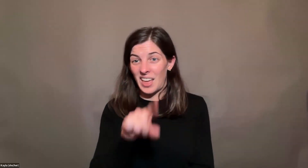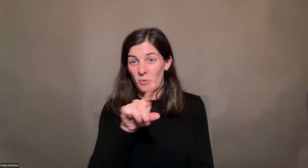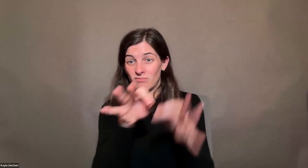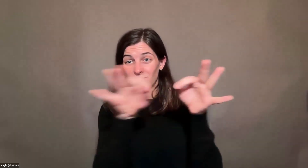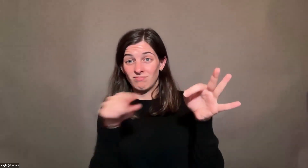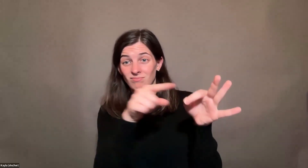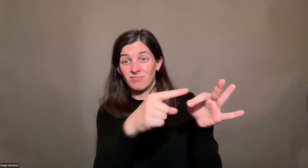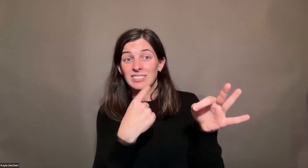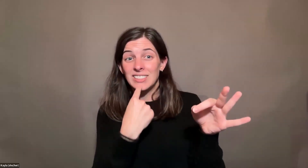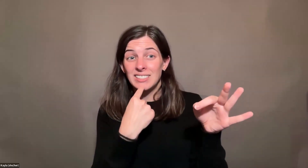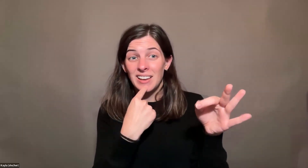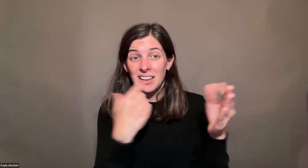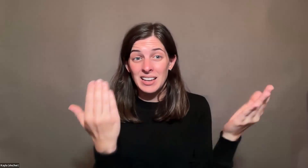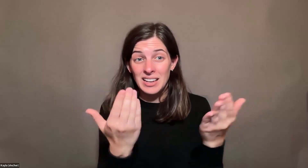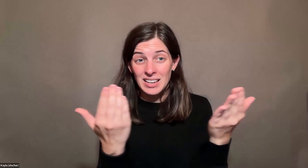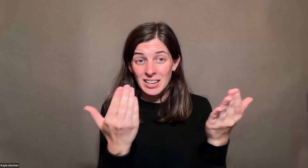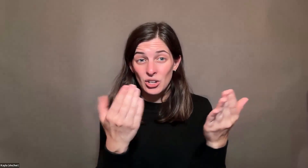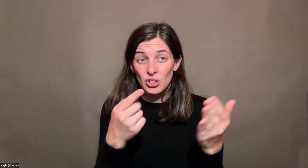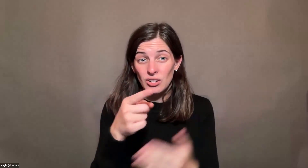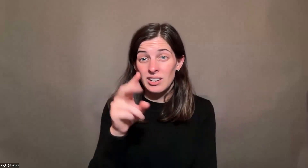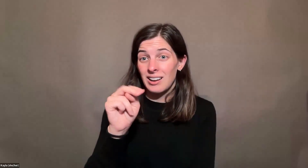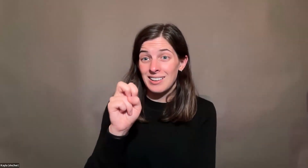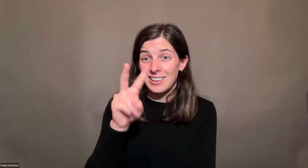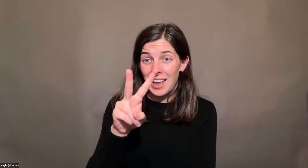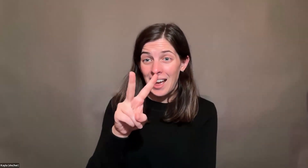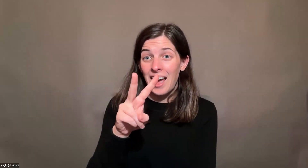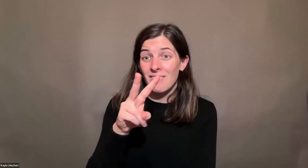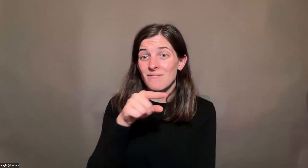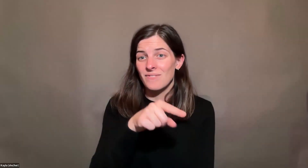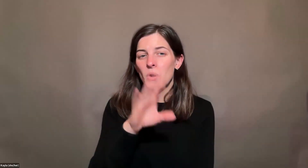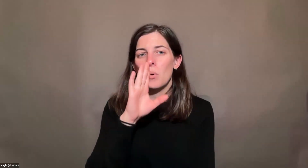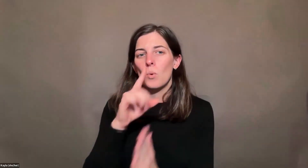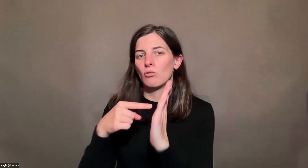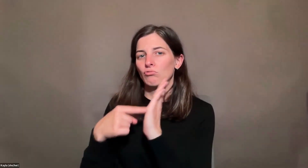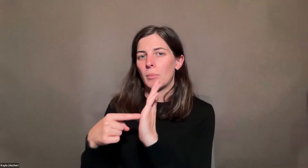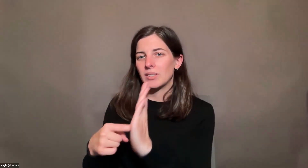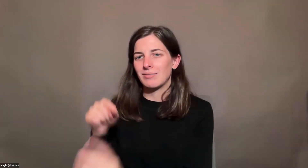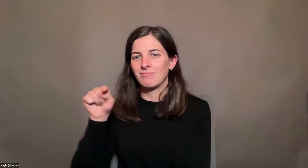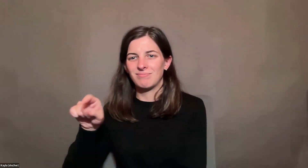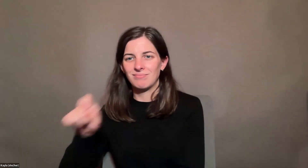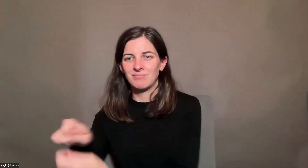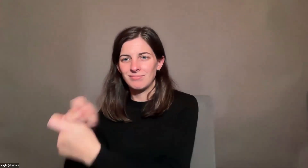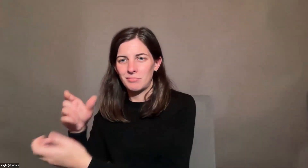here, this nav will represent this one. So in nav, I can say